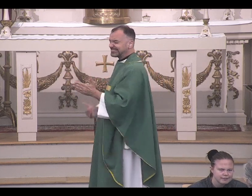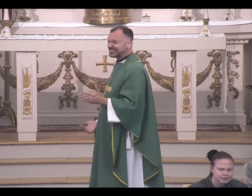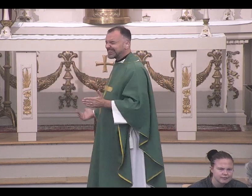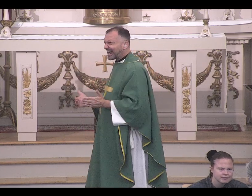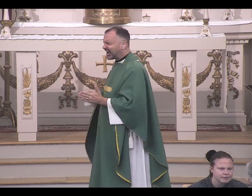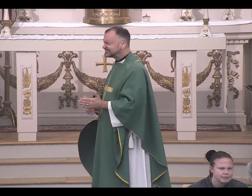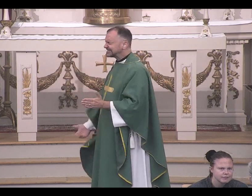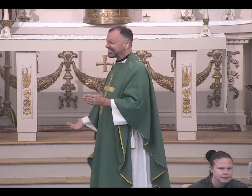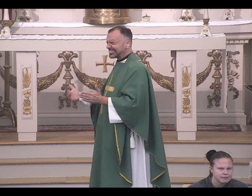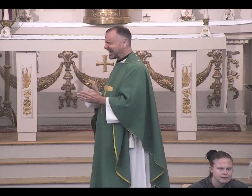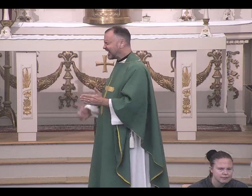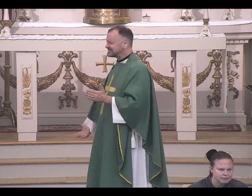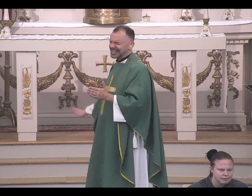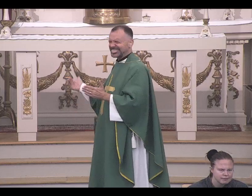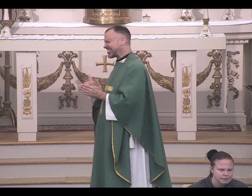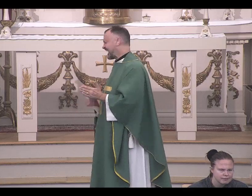the Bible